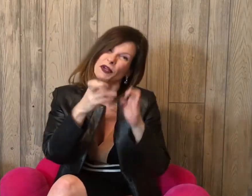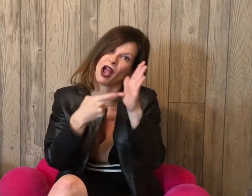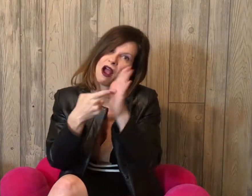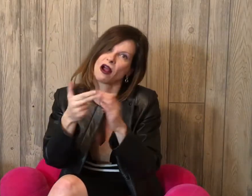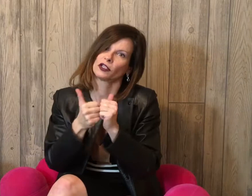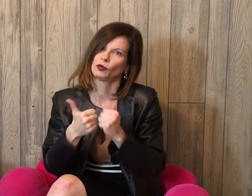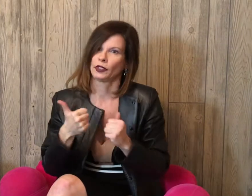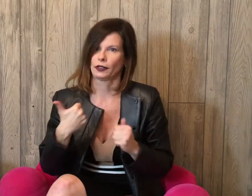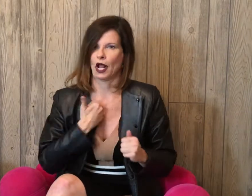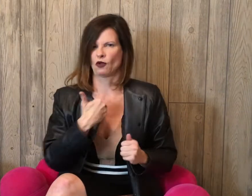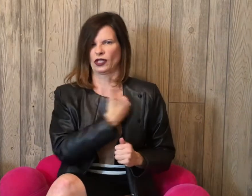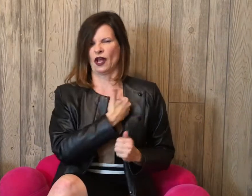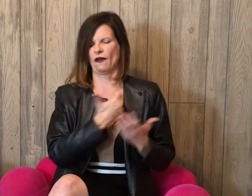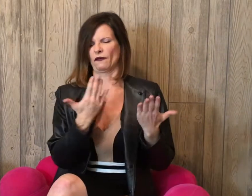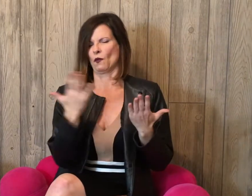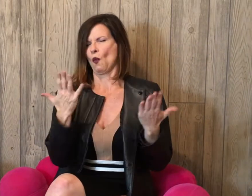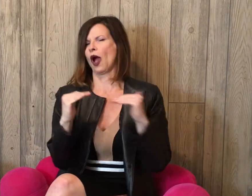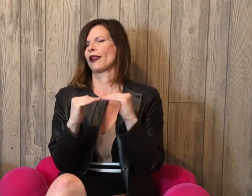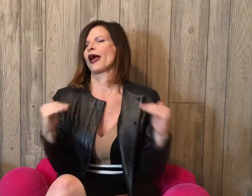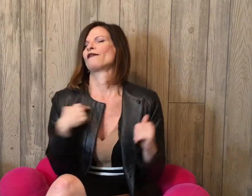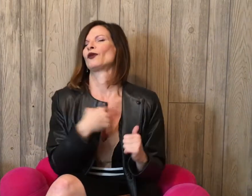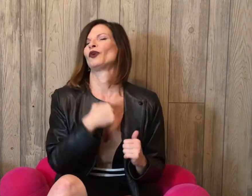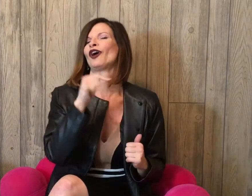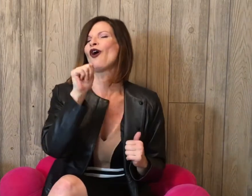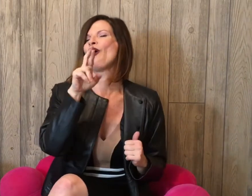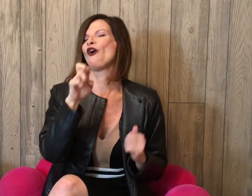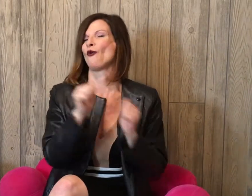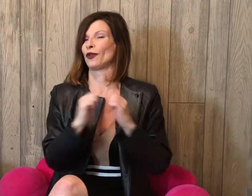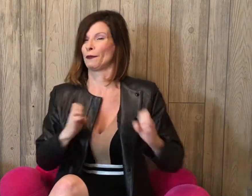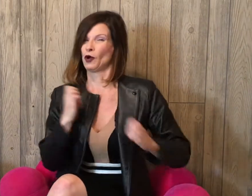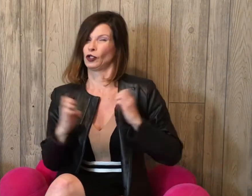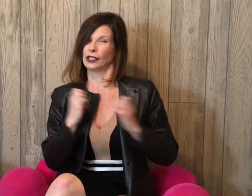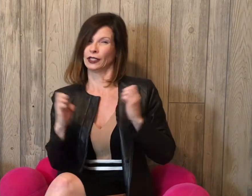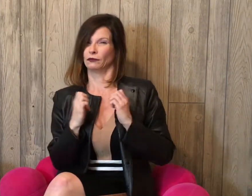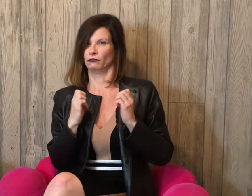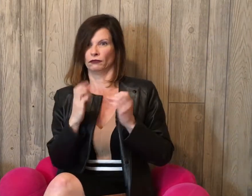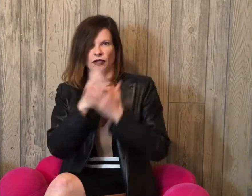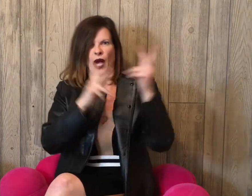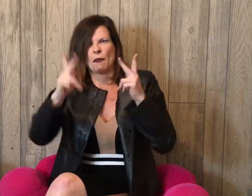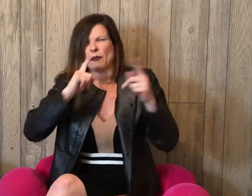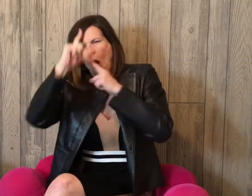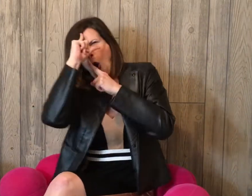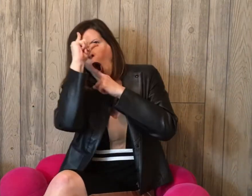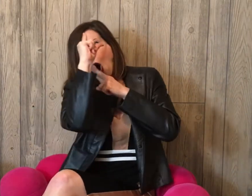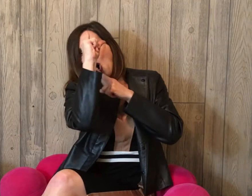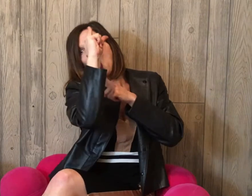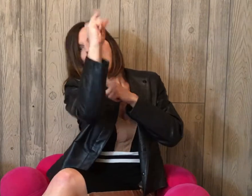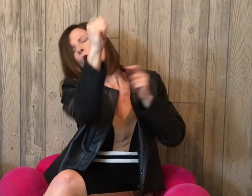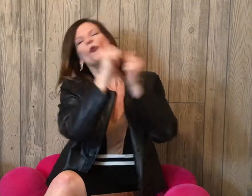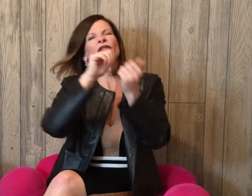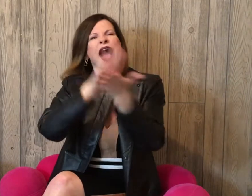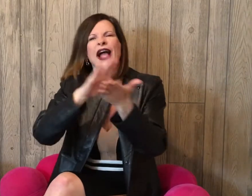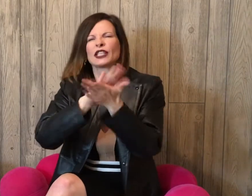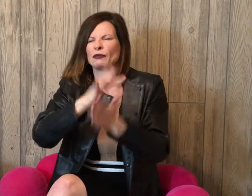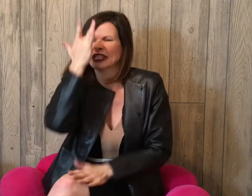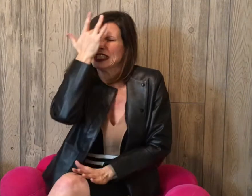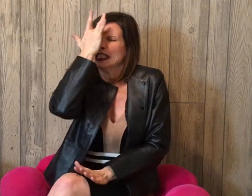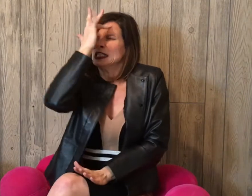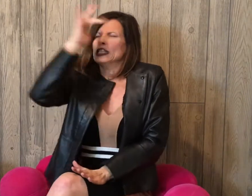we need to be honest with ourselves. What level are we in regards with emotional fitness? There are people who are highly